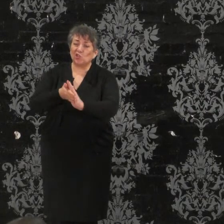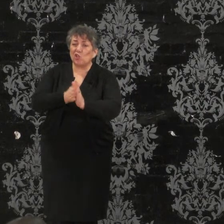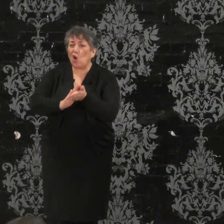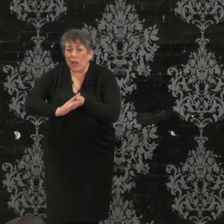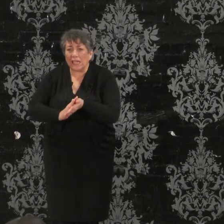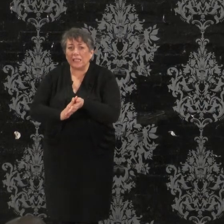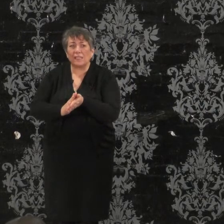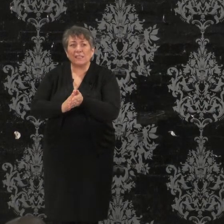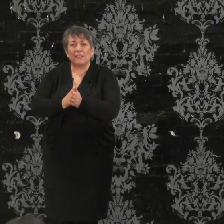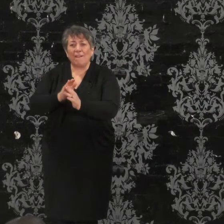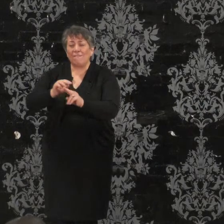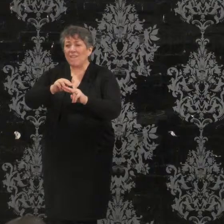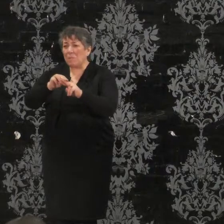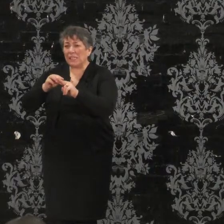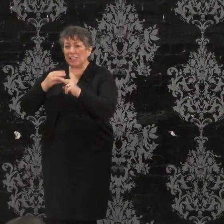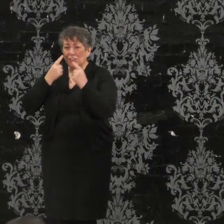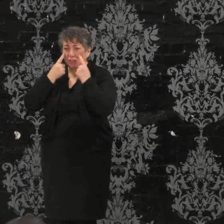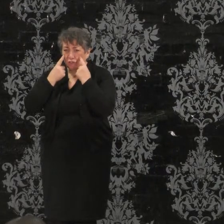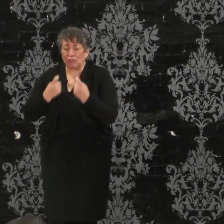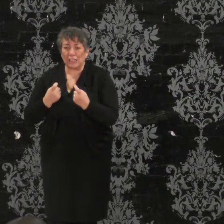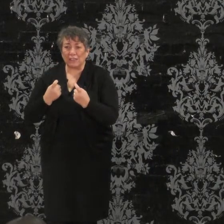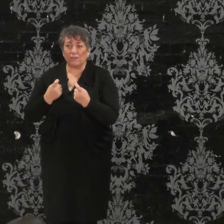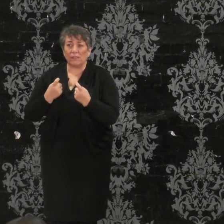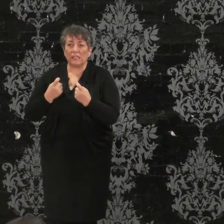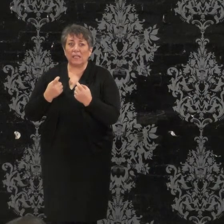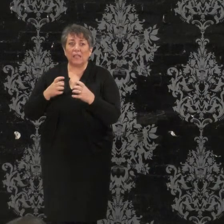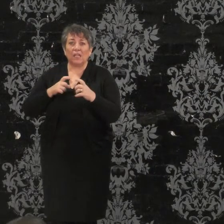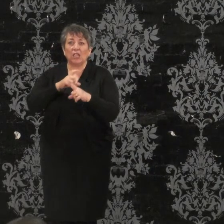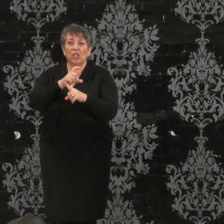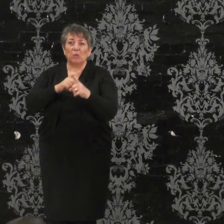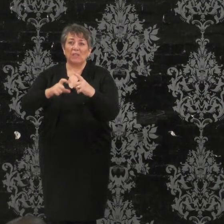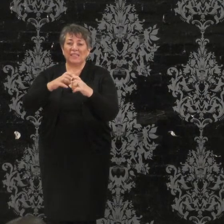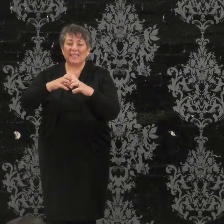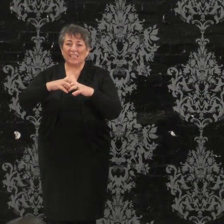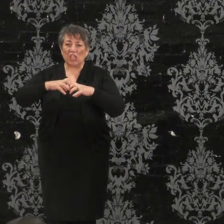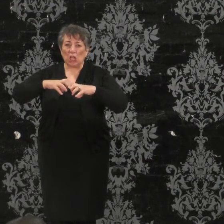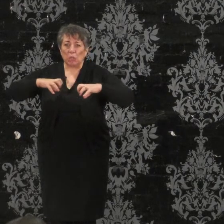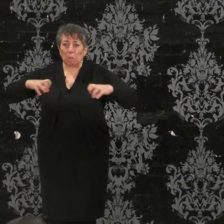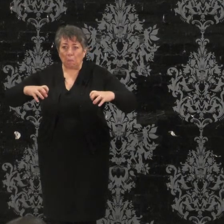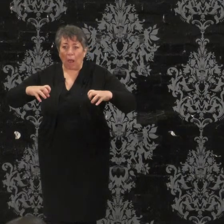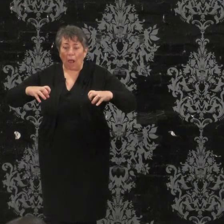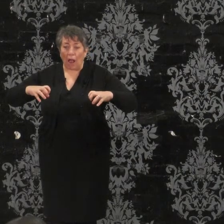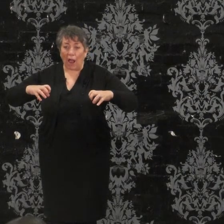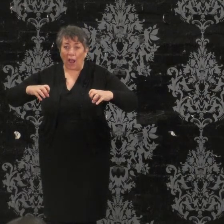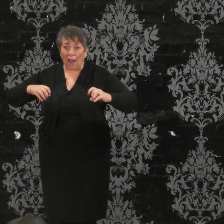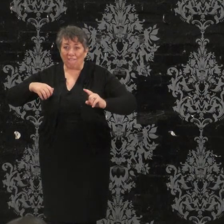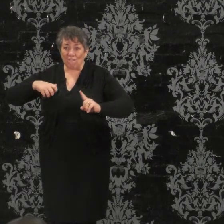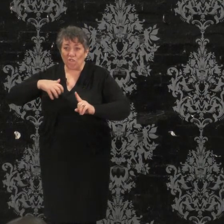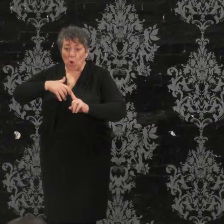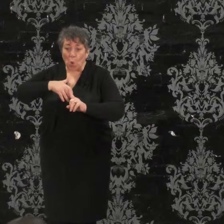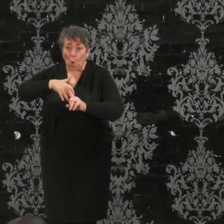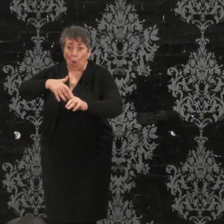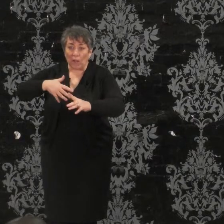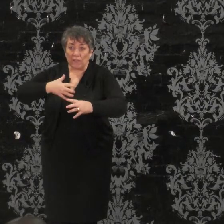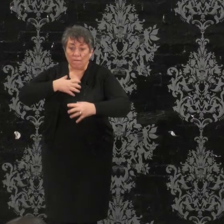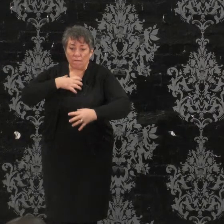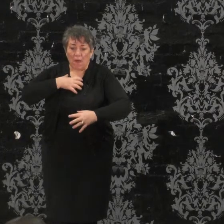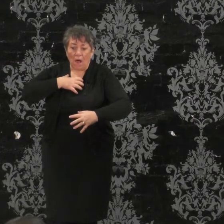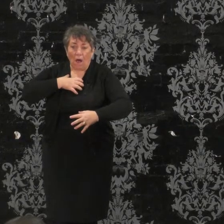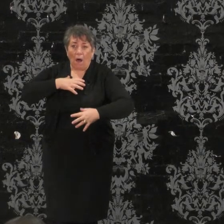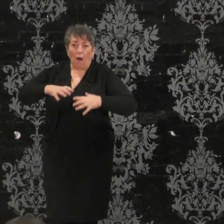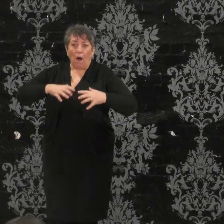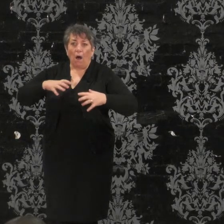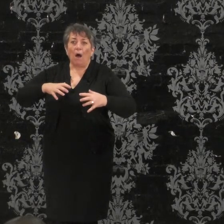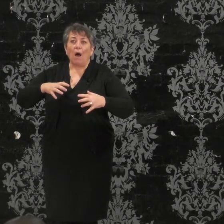tears communities apart and fuels fear, and it deprives our city of so